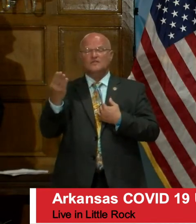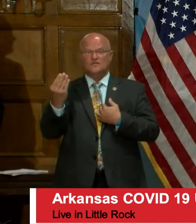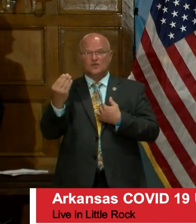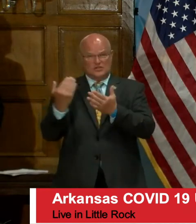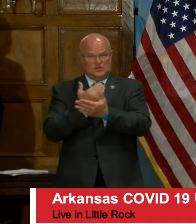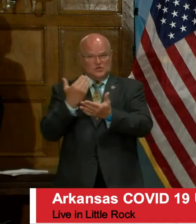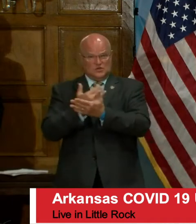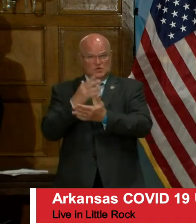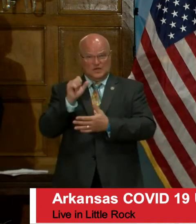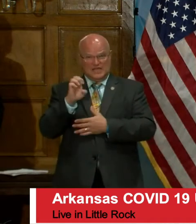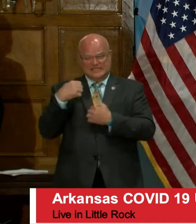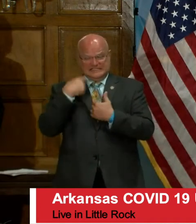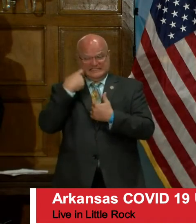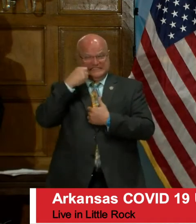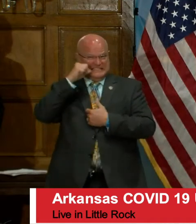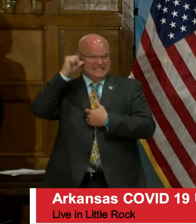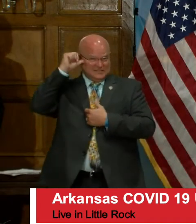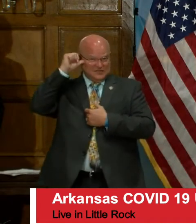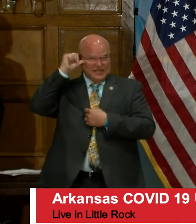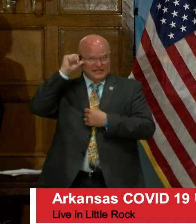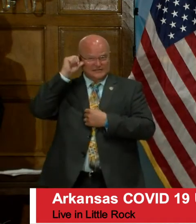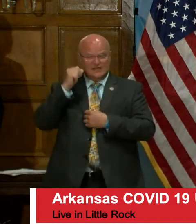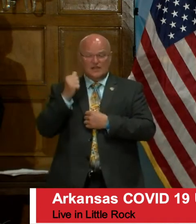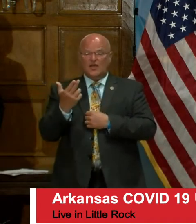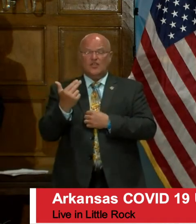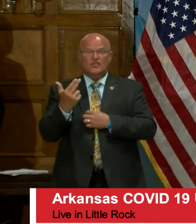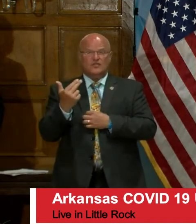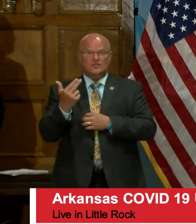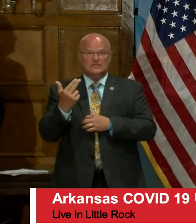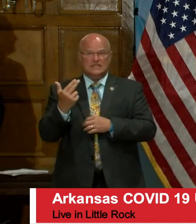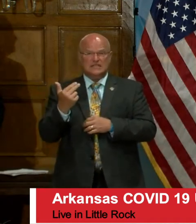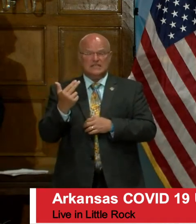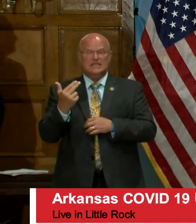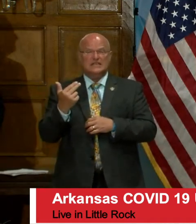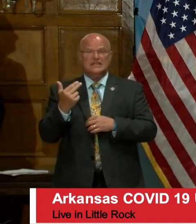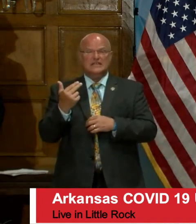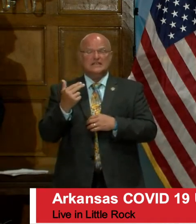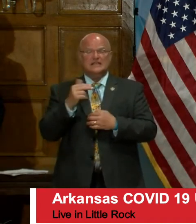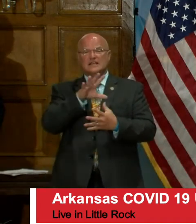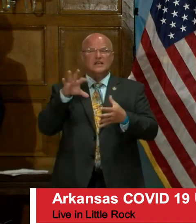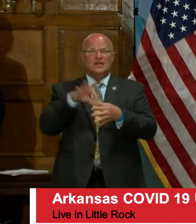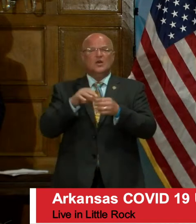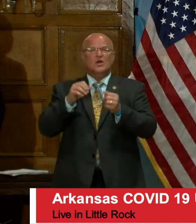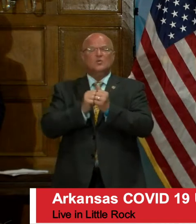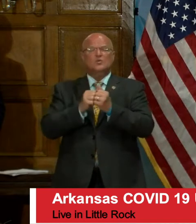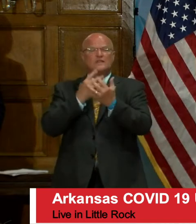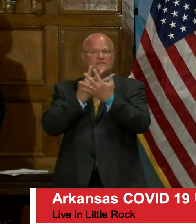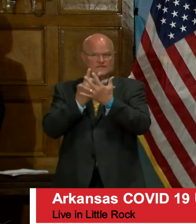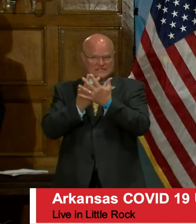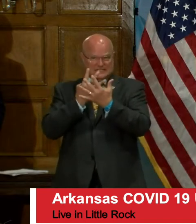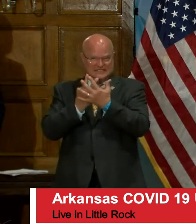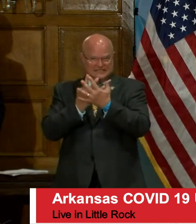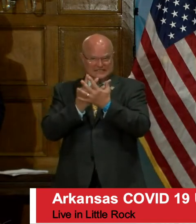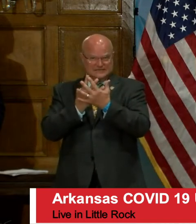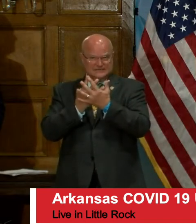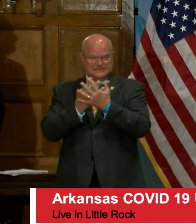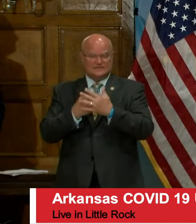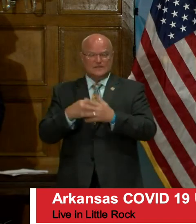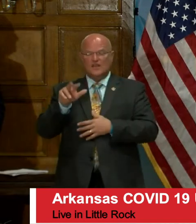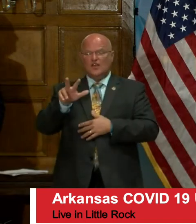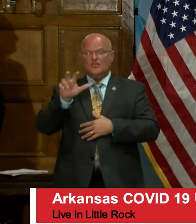314 new cases since yesterday. 13 of them were associated with correctional facilities,